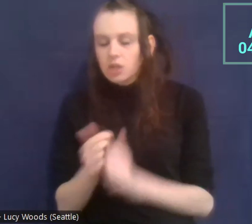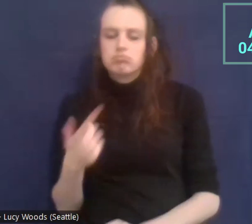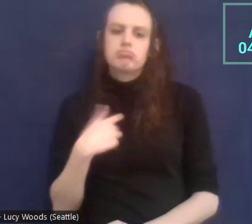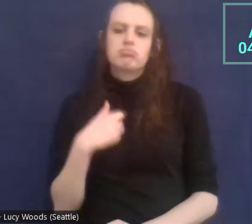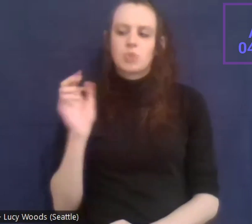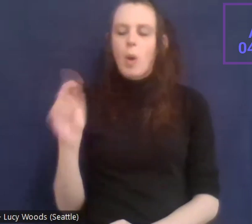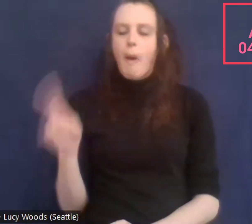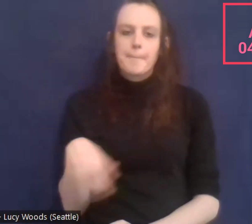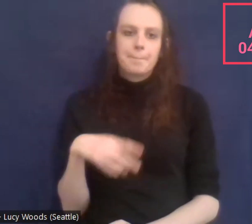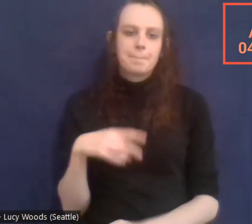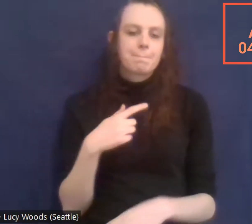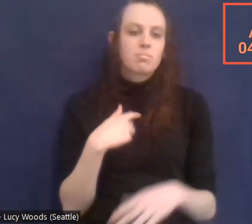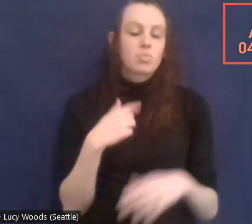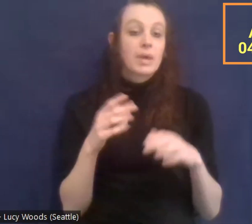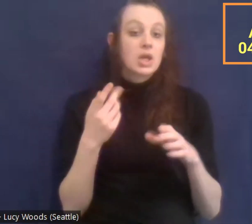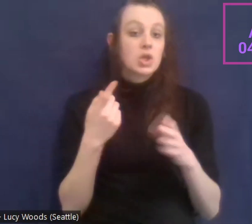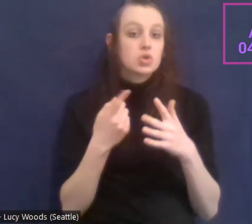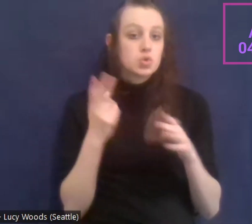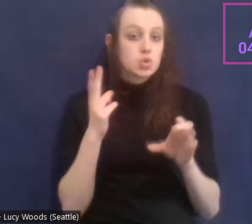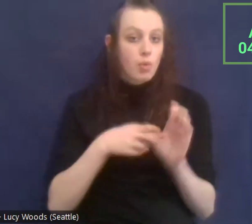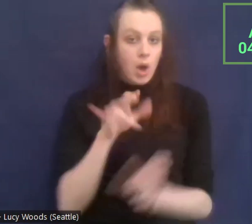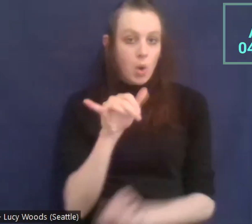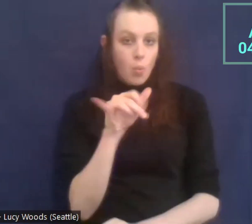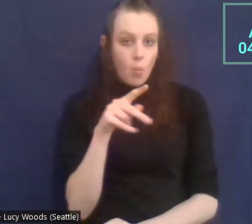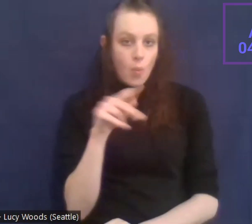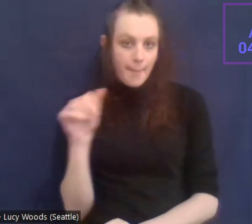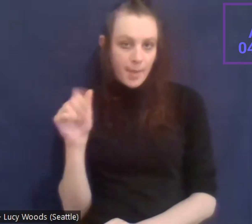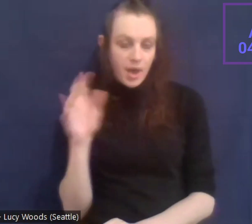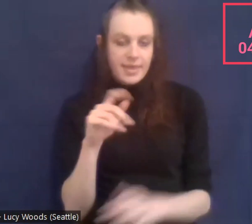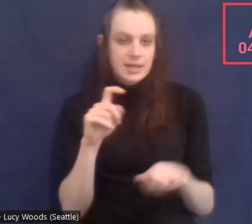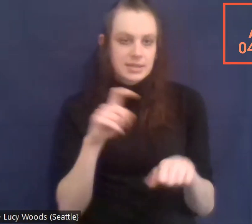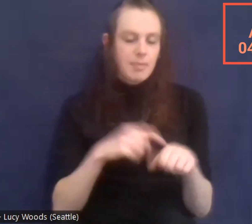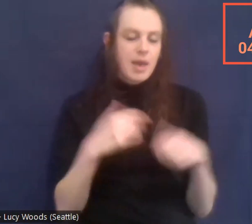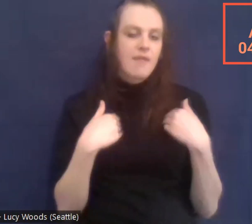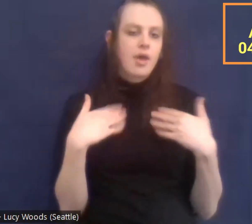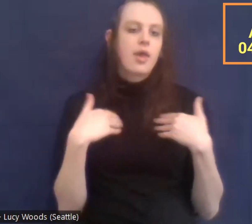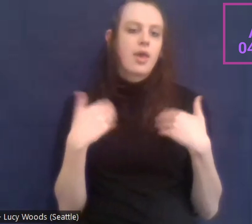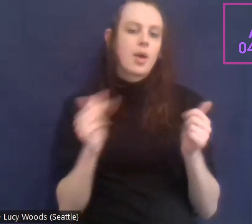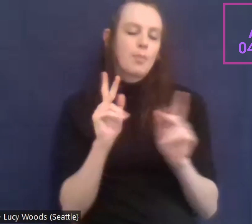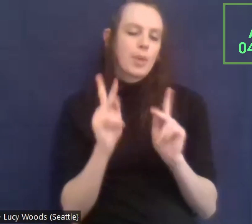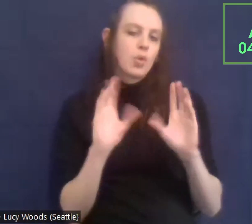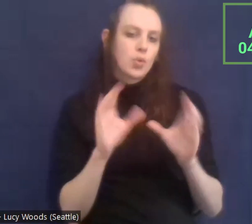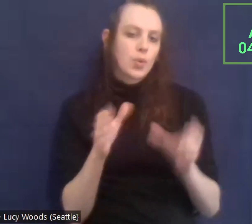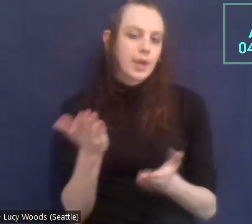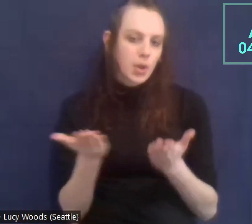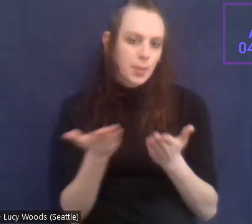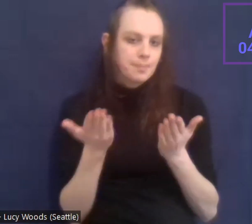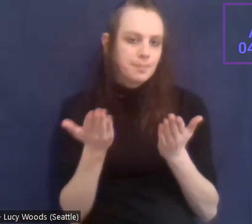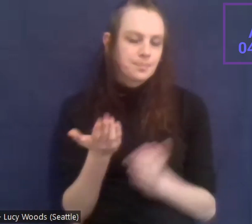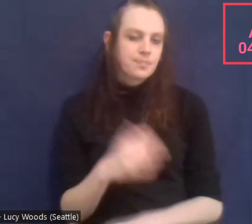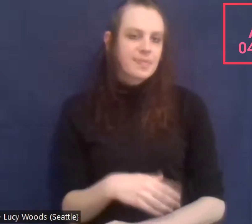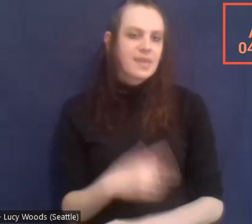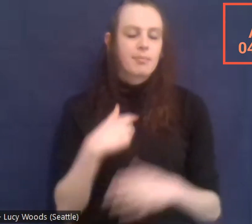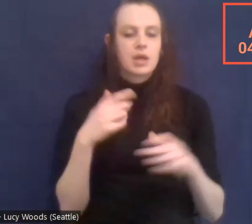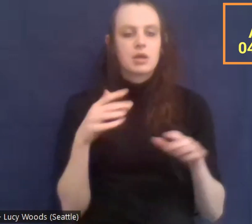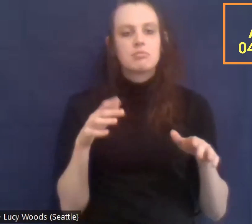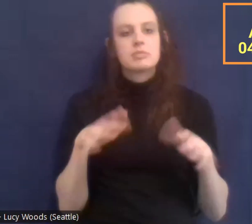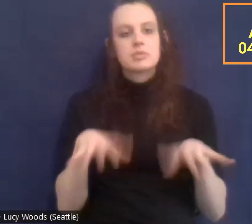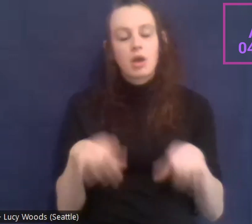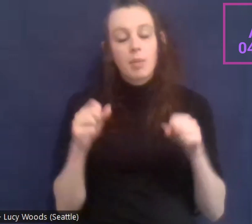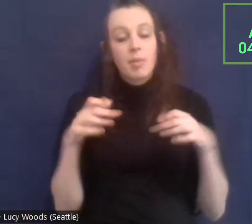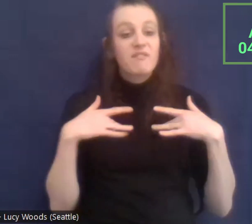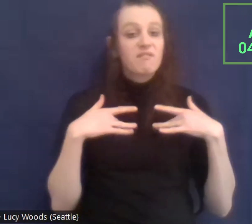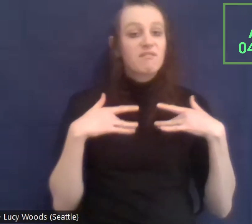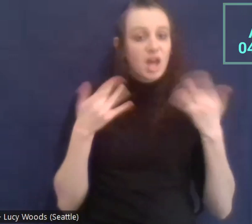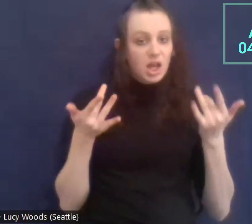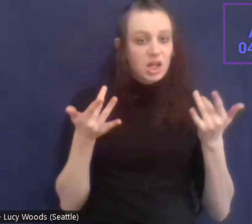time, and there's a young people's group here. Um, and I would start doing events, and I would start going around, and I was trying